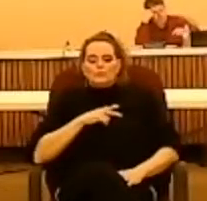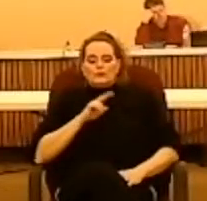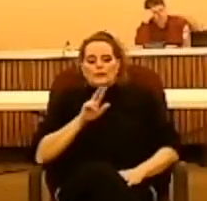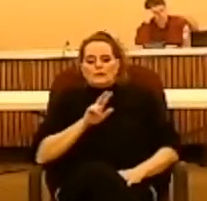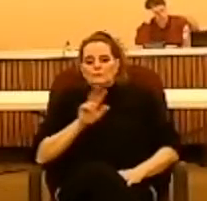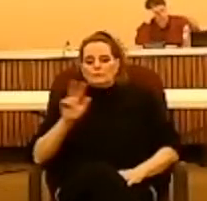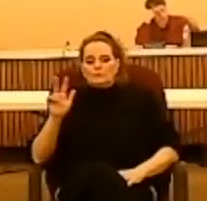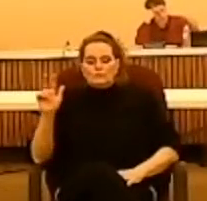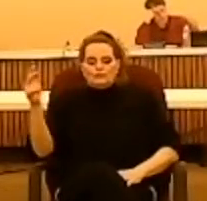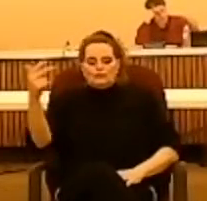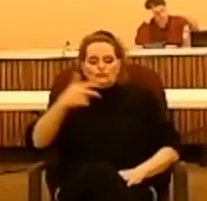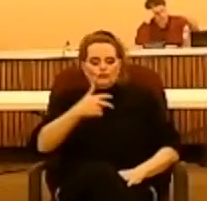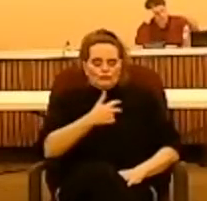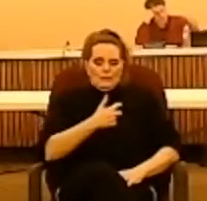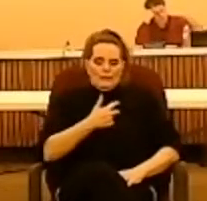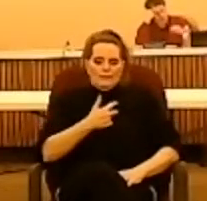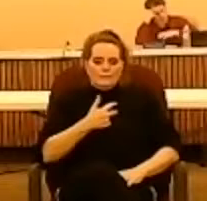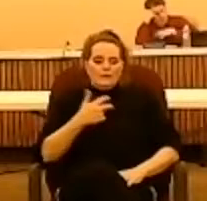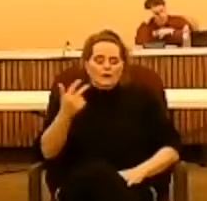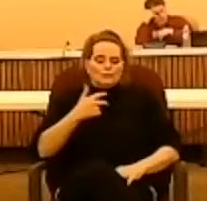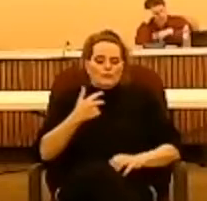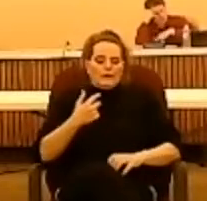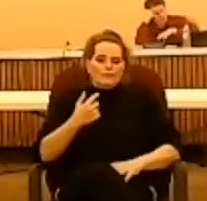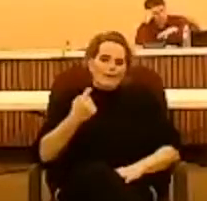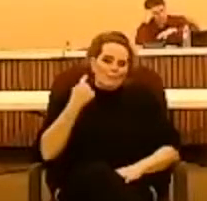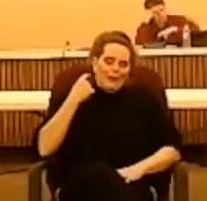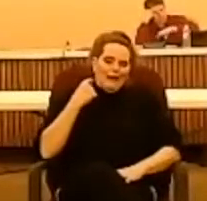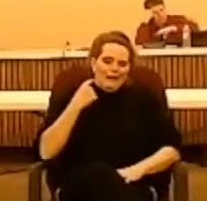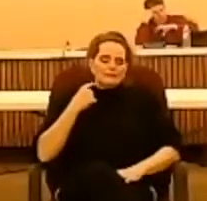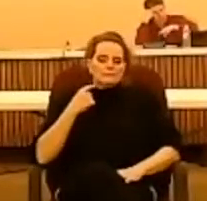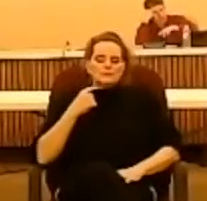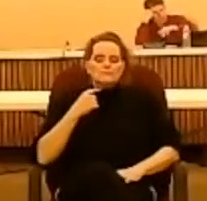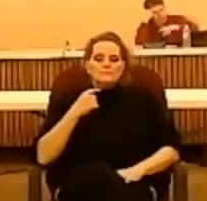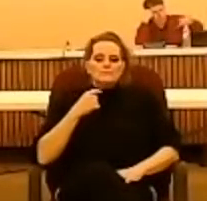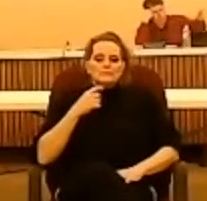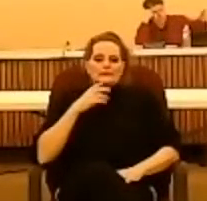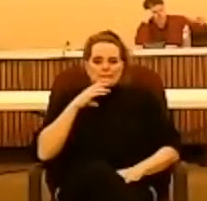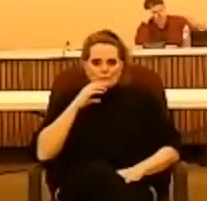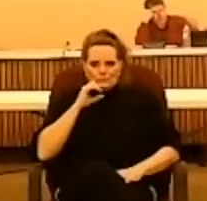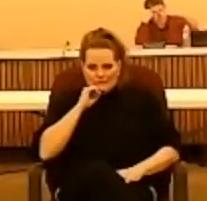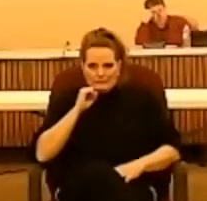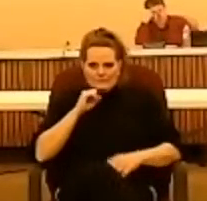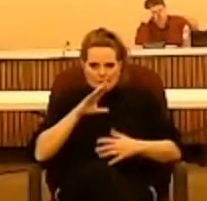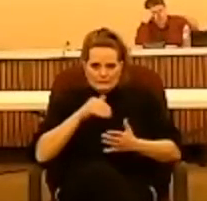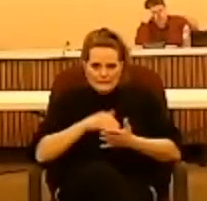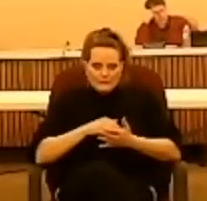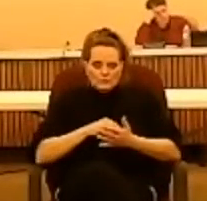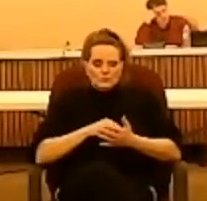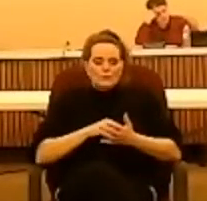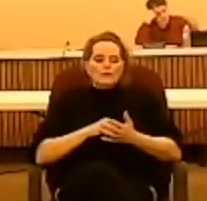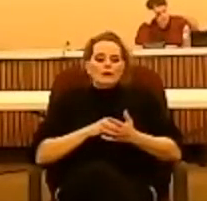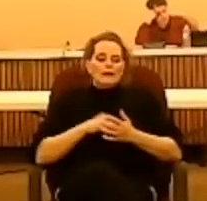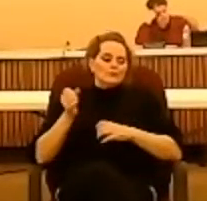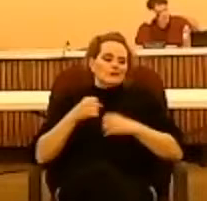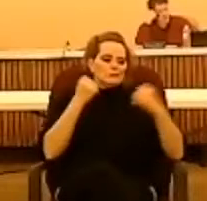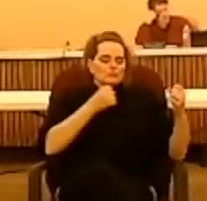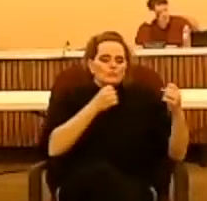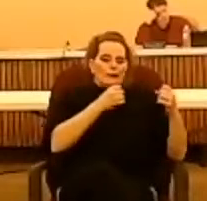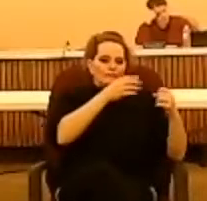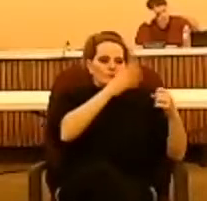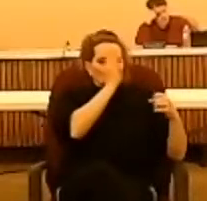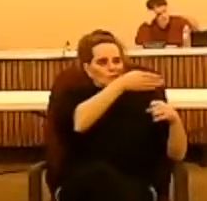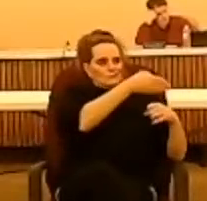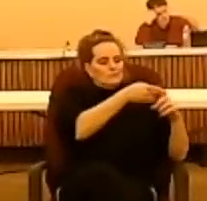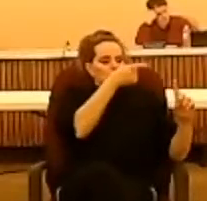over to, out the back of the senior center over to Cabin Road, over to the rec center and the library. So it'll provide a